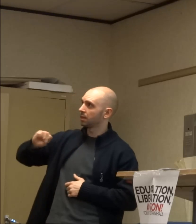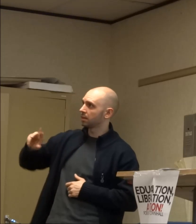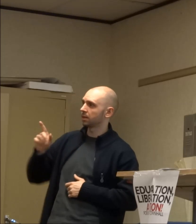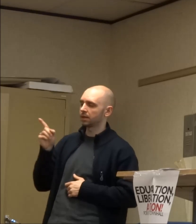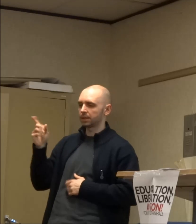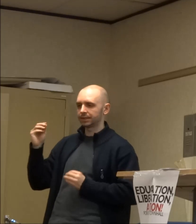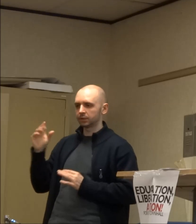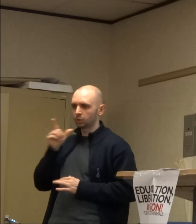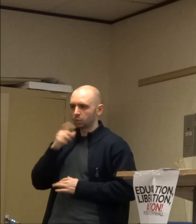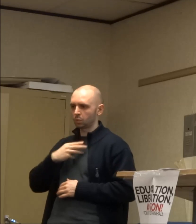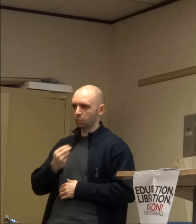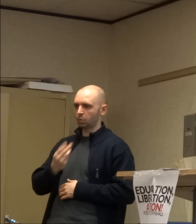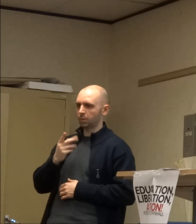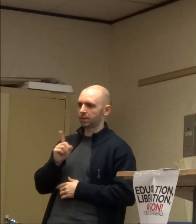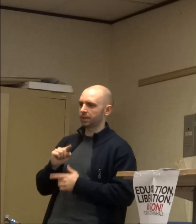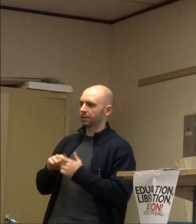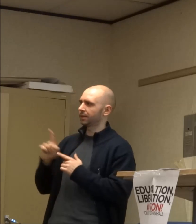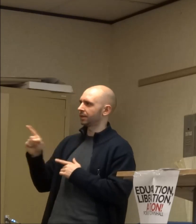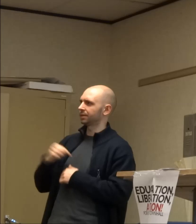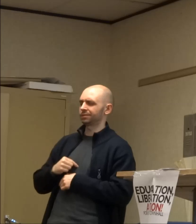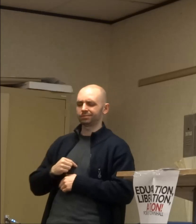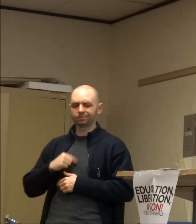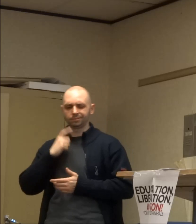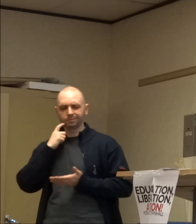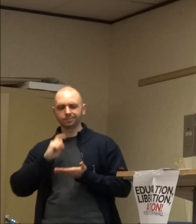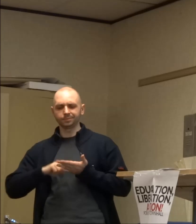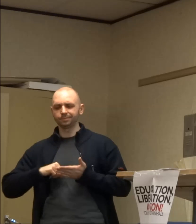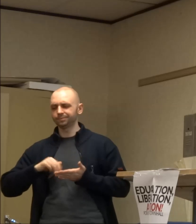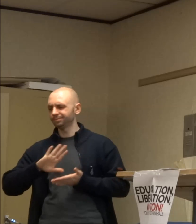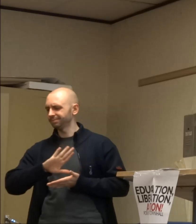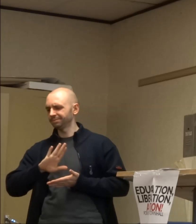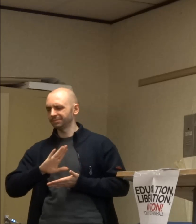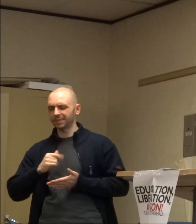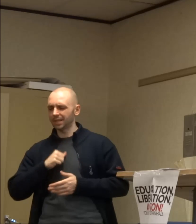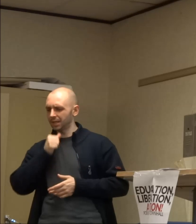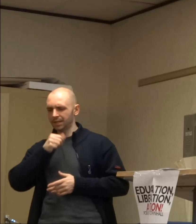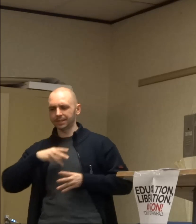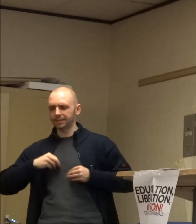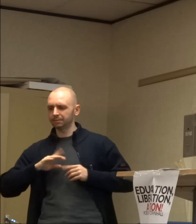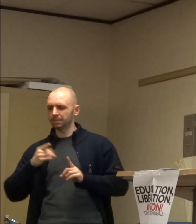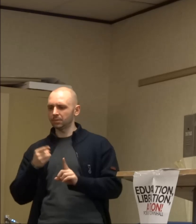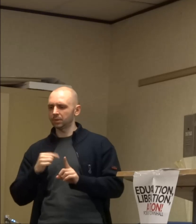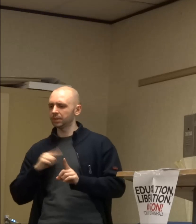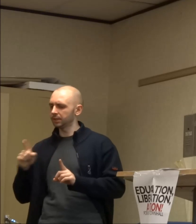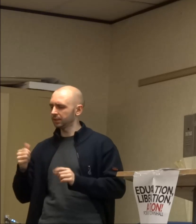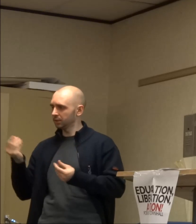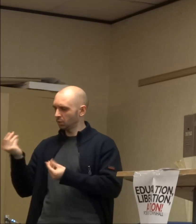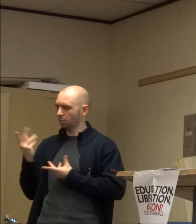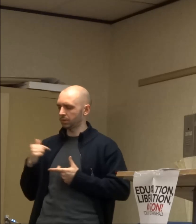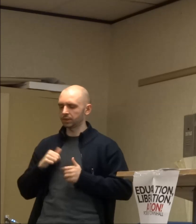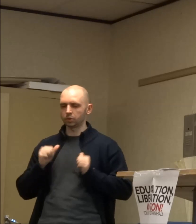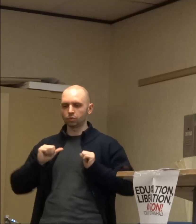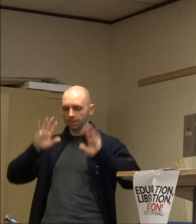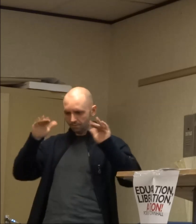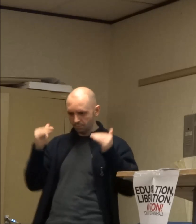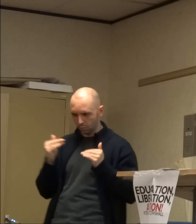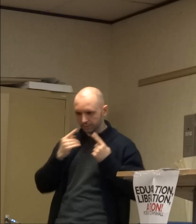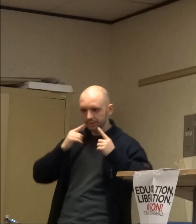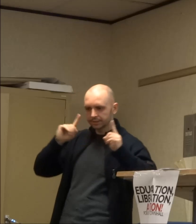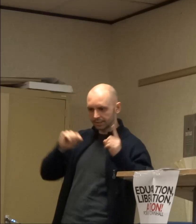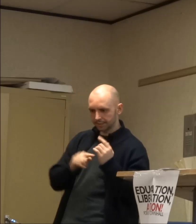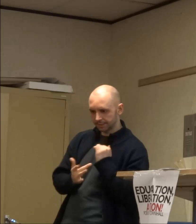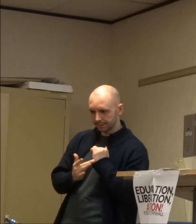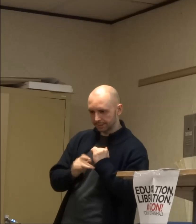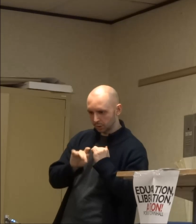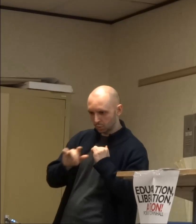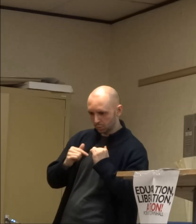systemic violence of the university and focus on attaining its tools for success, whatever that means. How can